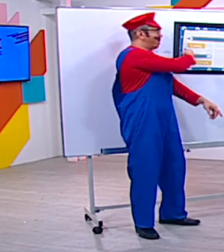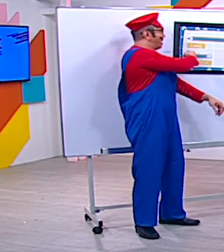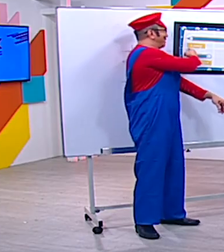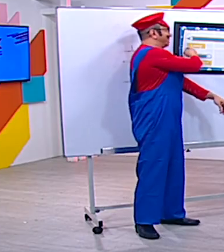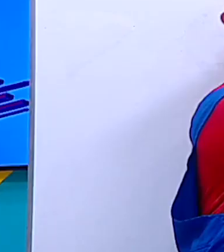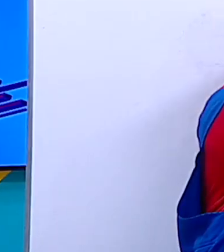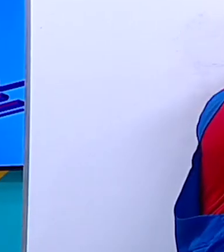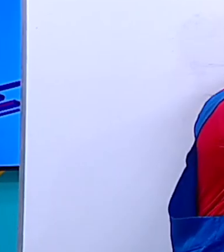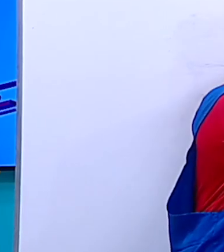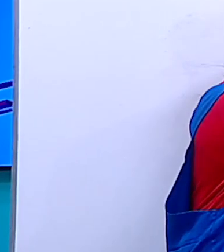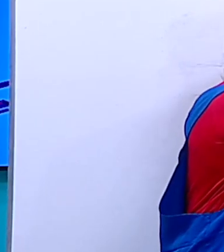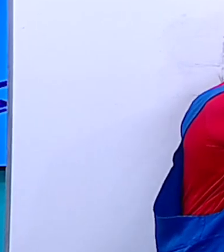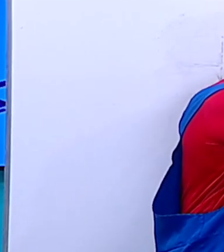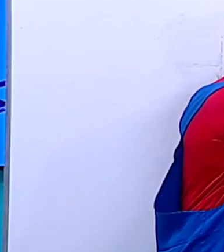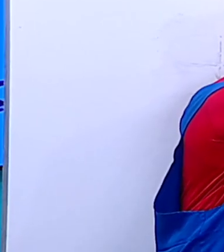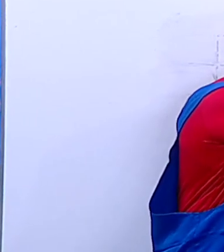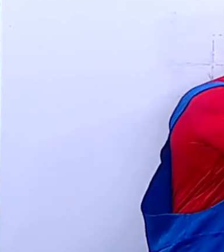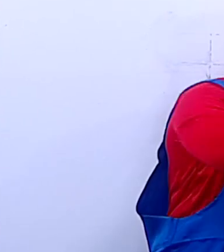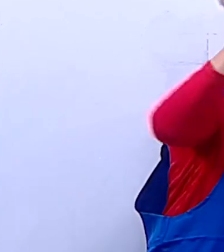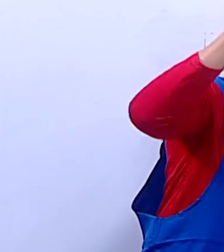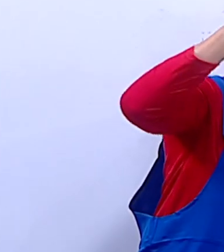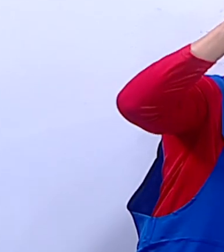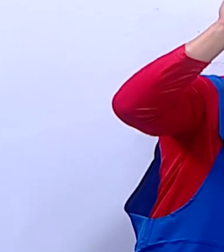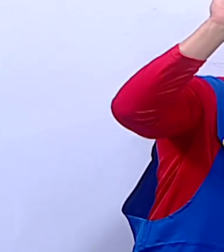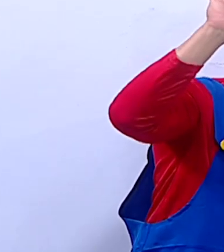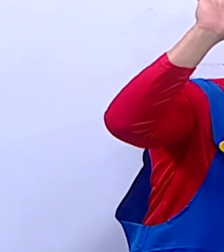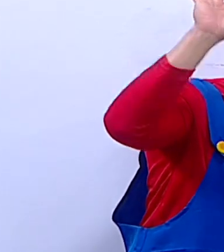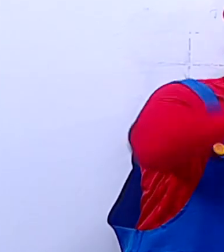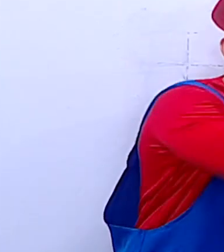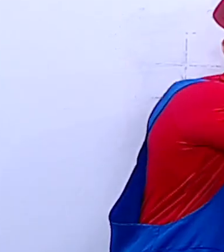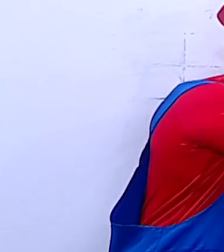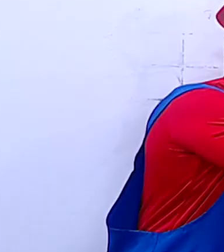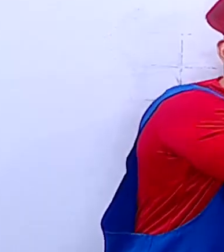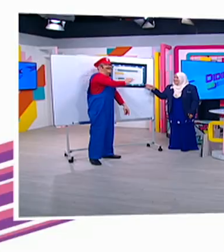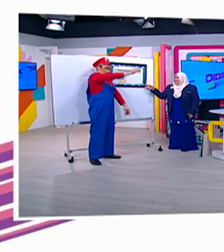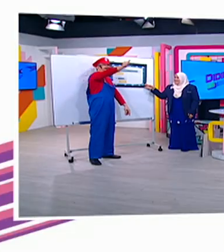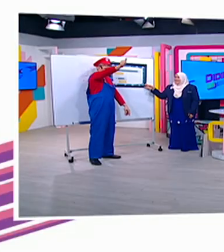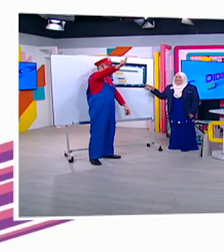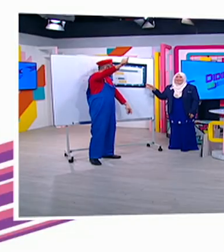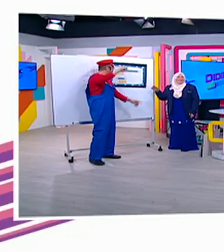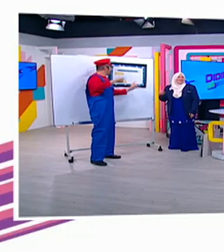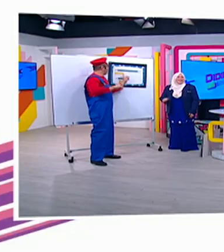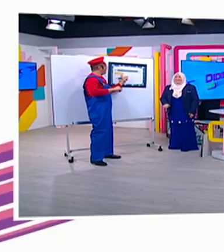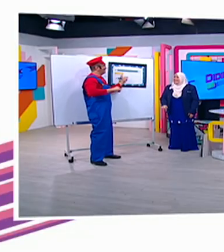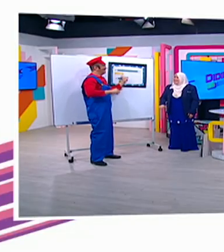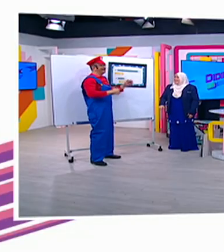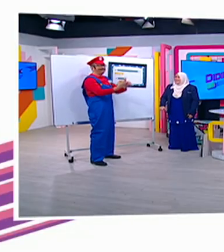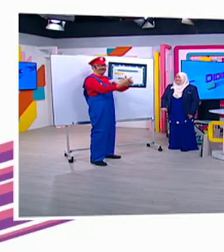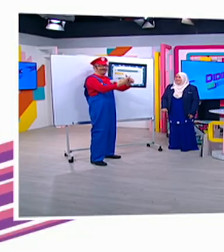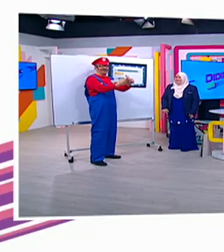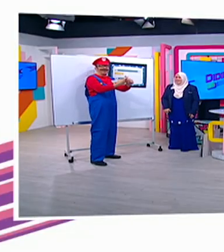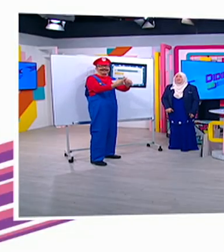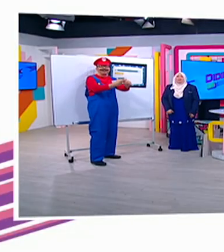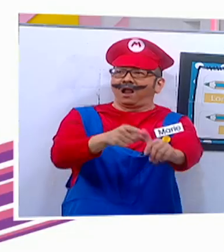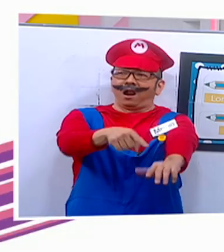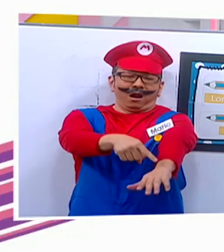This one. Can you see this? Hi, student. Can you see this? Yes, good job. Okay, the